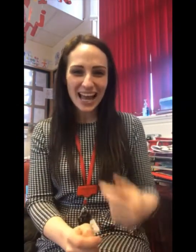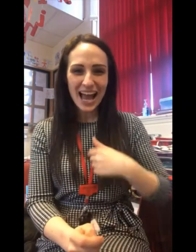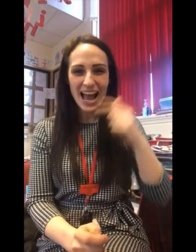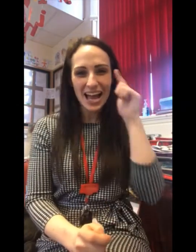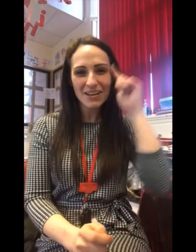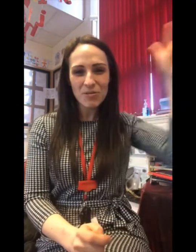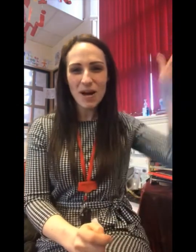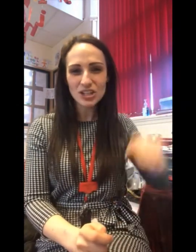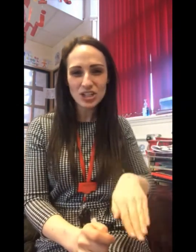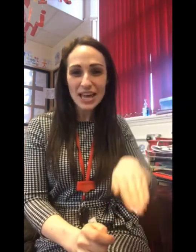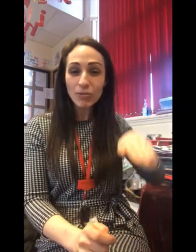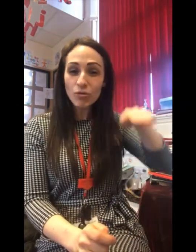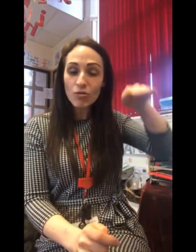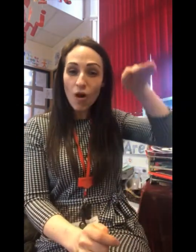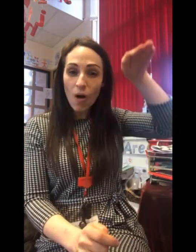I watch them grow.